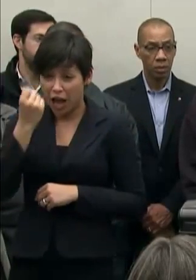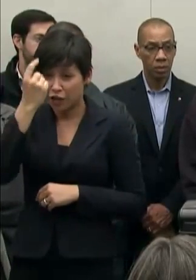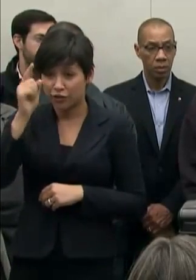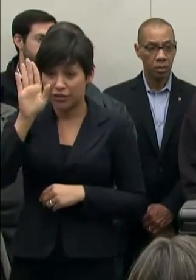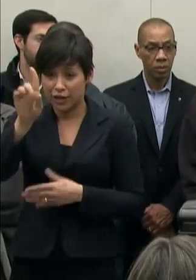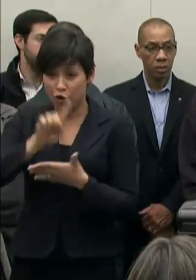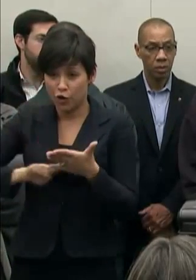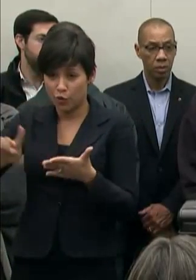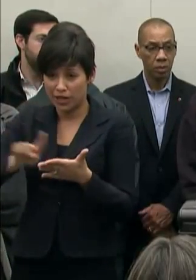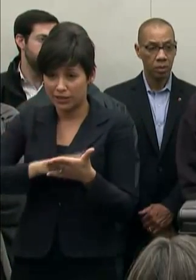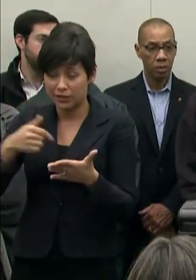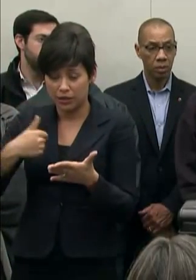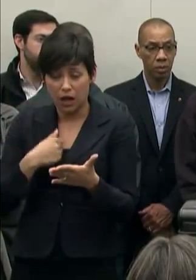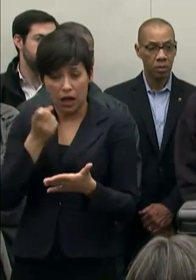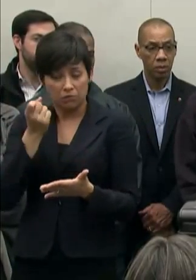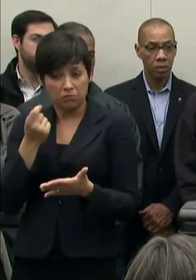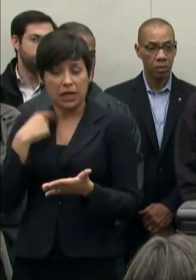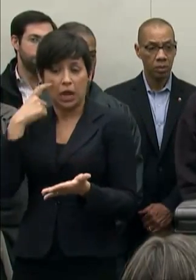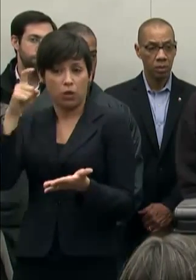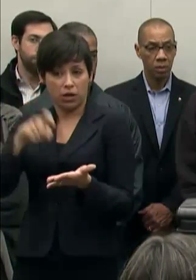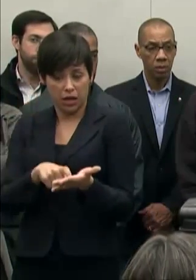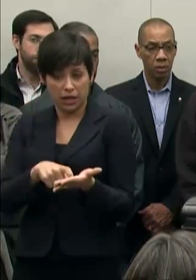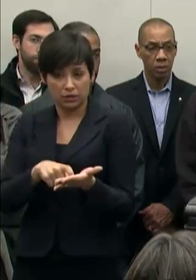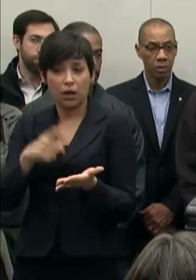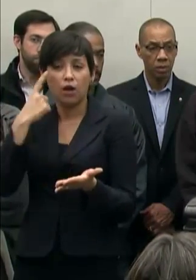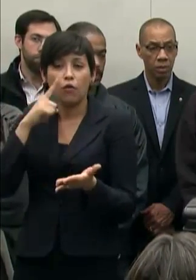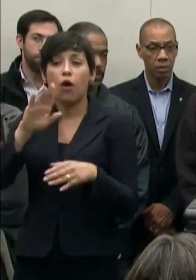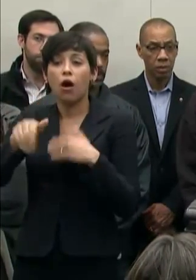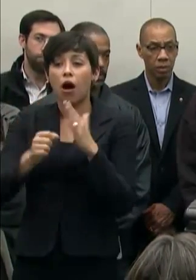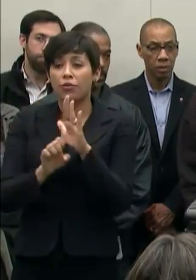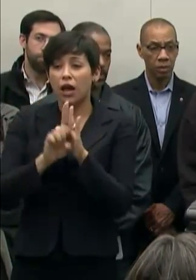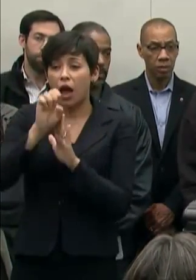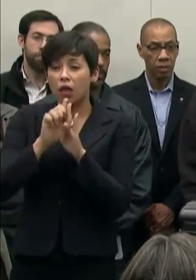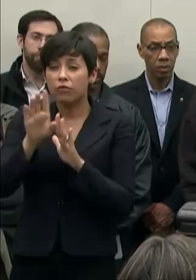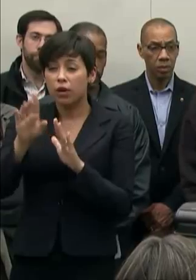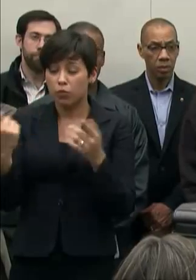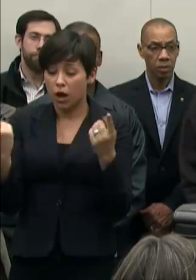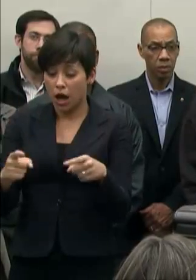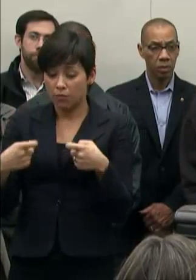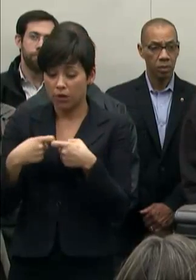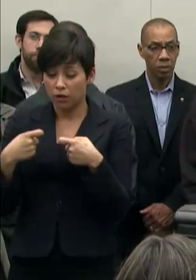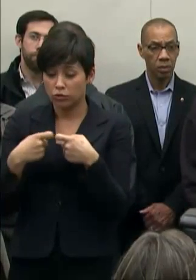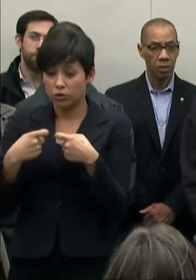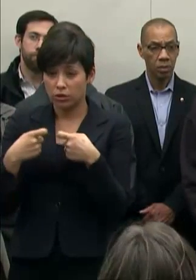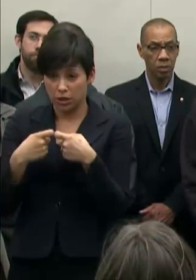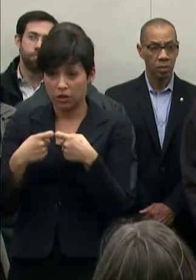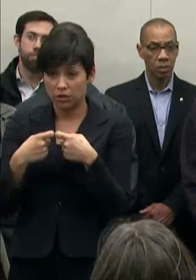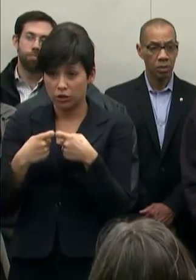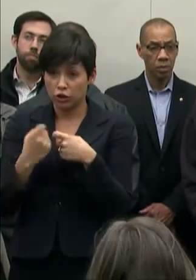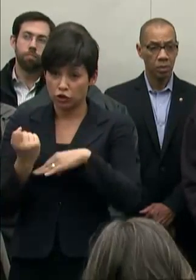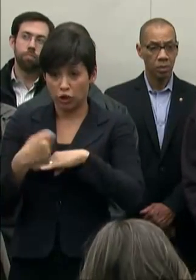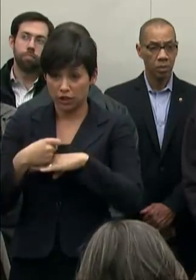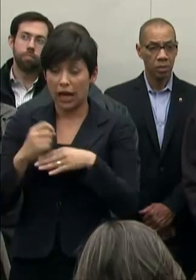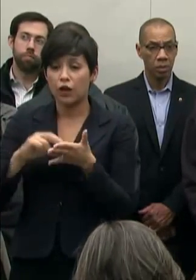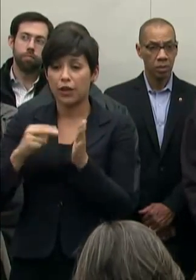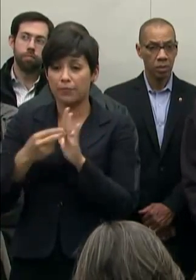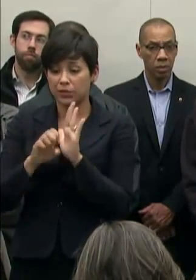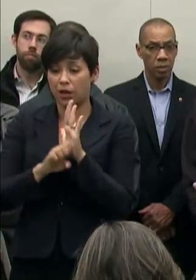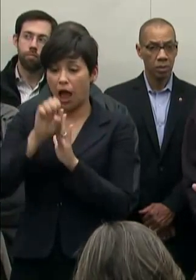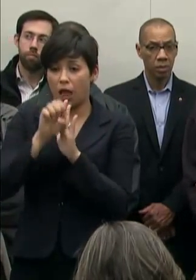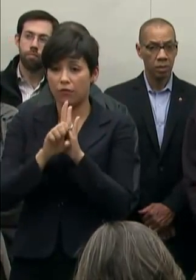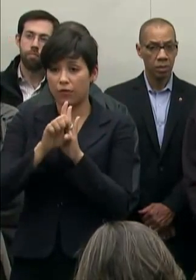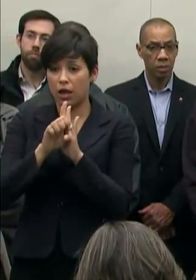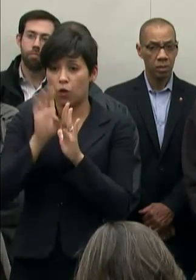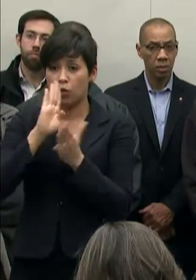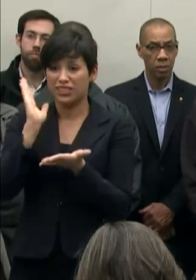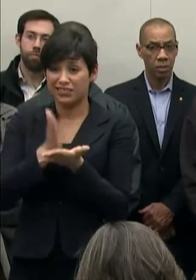taken. In terms of the elevators, if electricity goes out, the elevators will stop, and